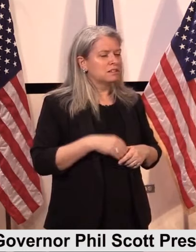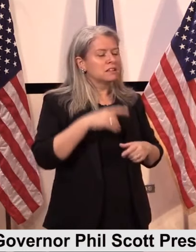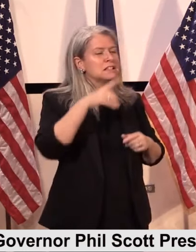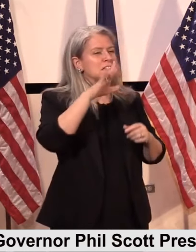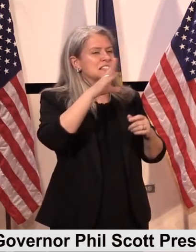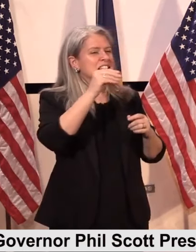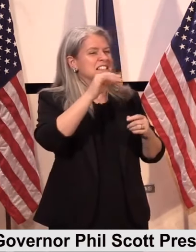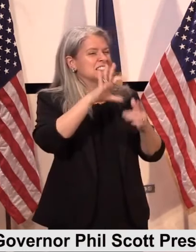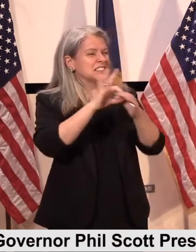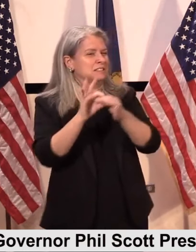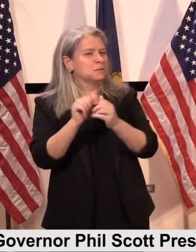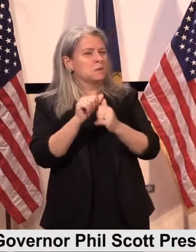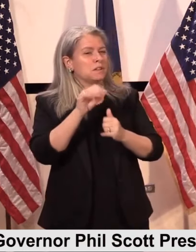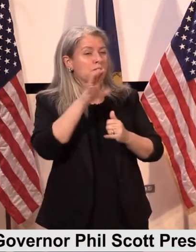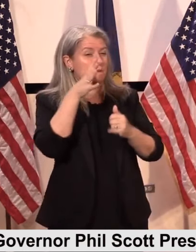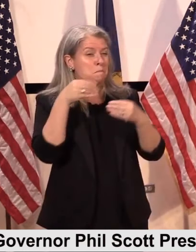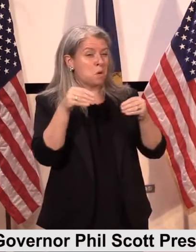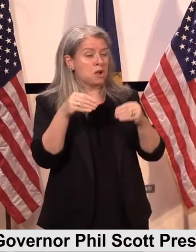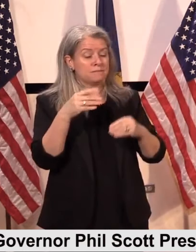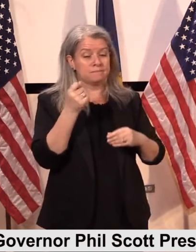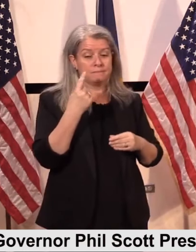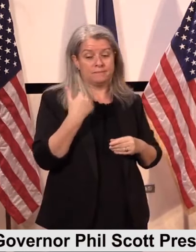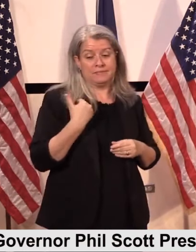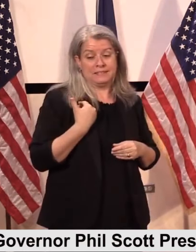markets, last Friday,